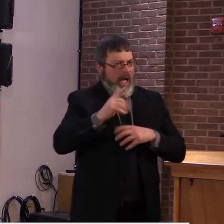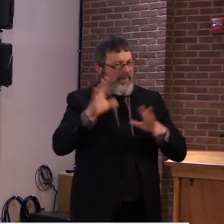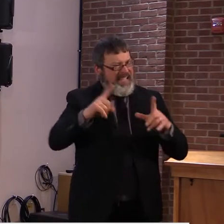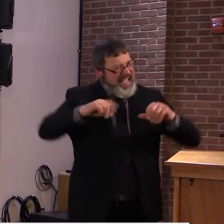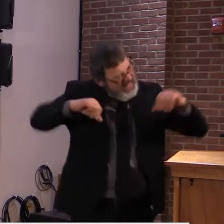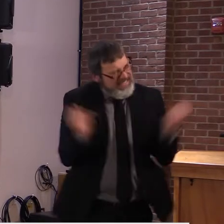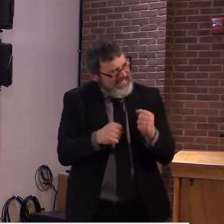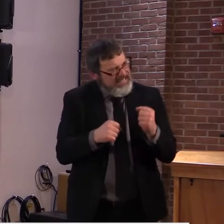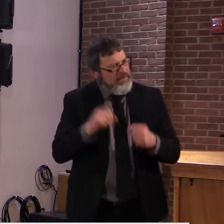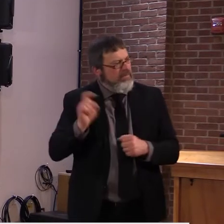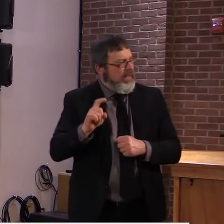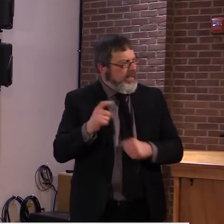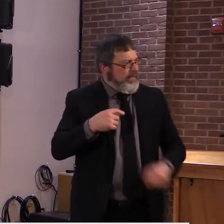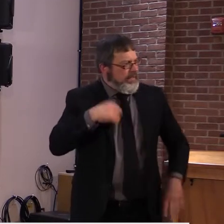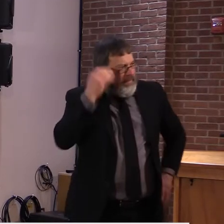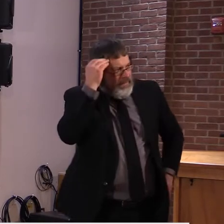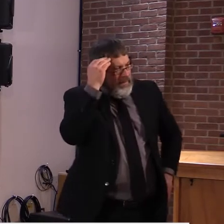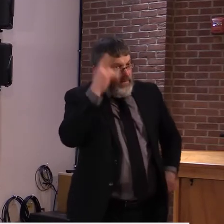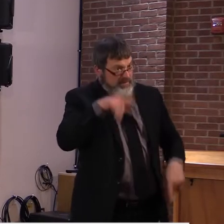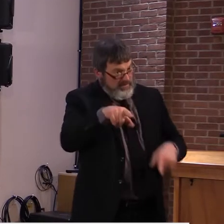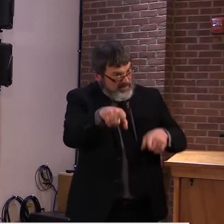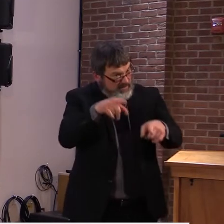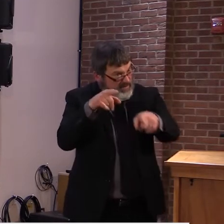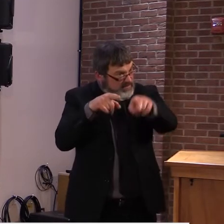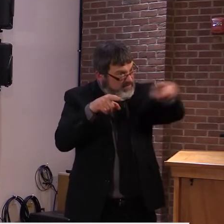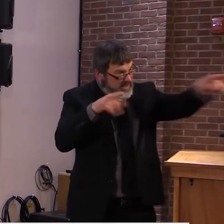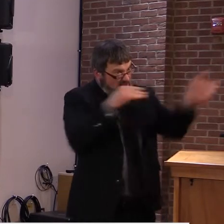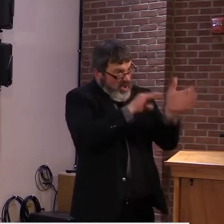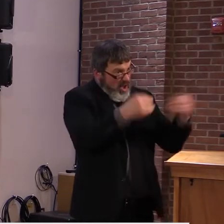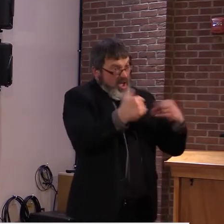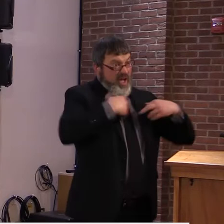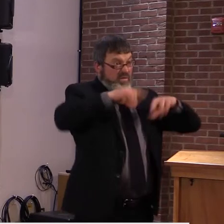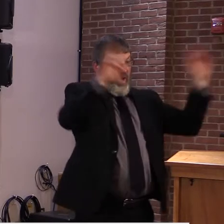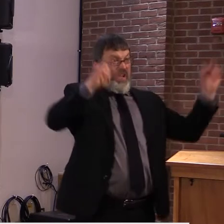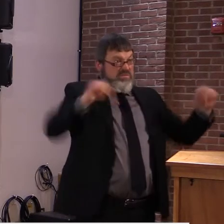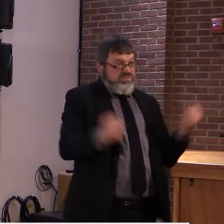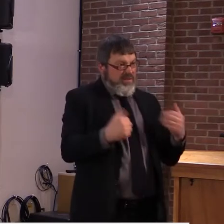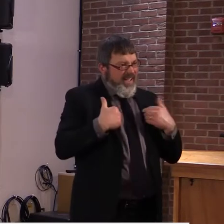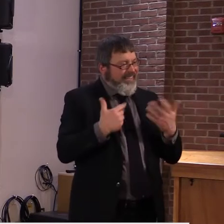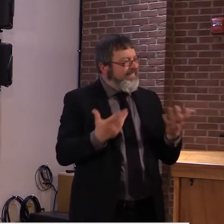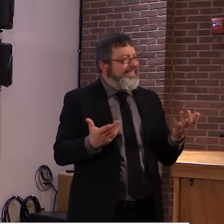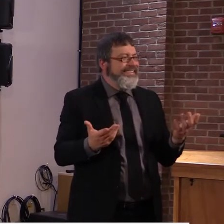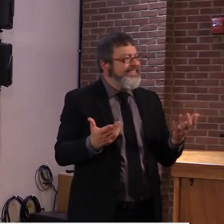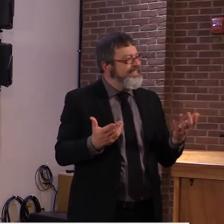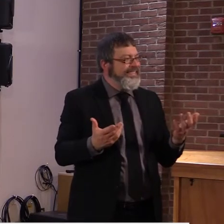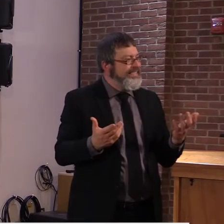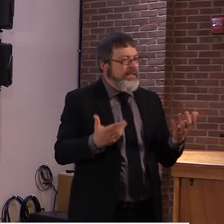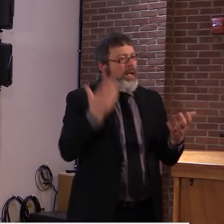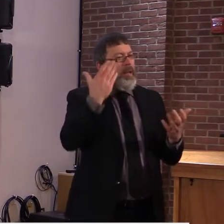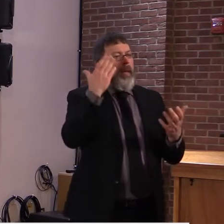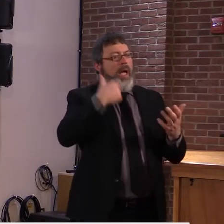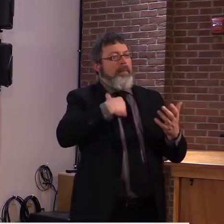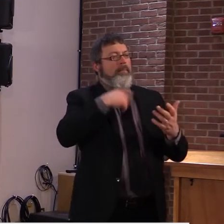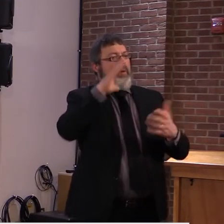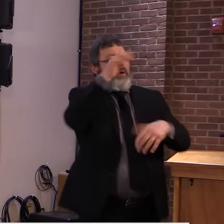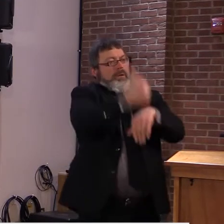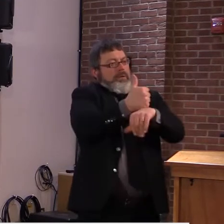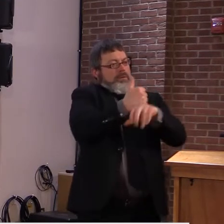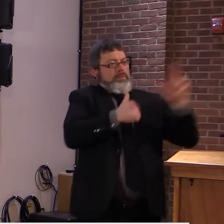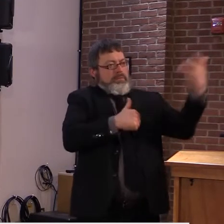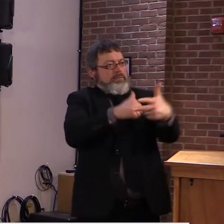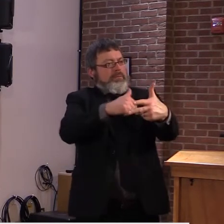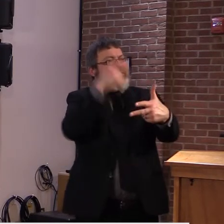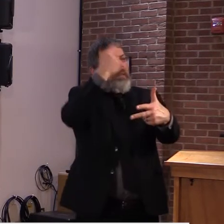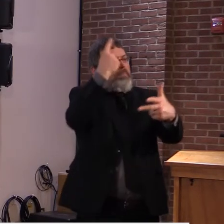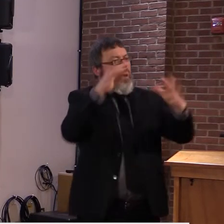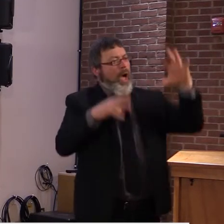central location where people from other practices will join them in getting the vaccine. So there's a lot of planning going